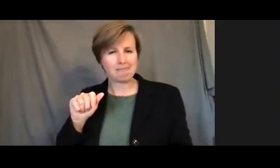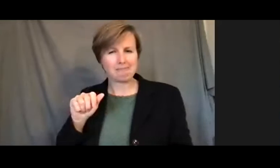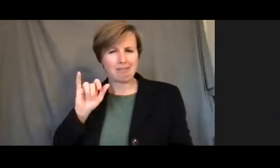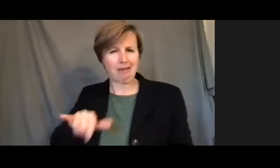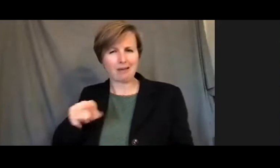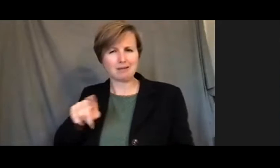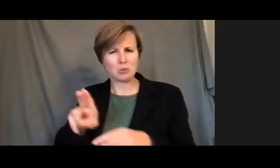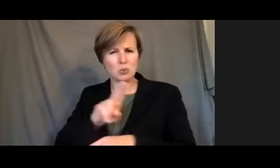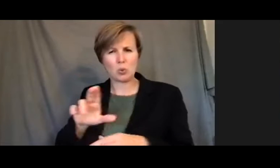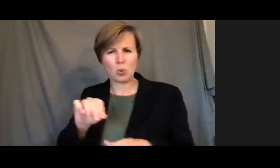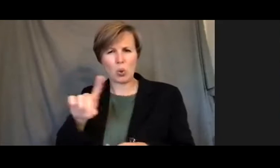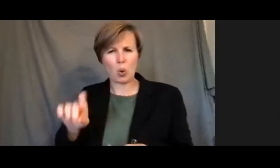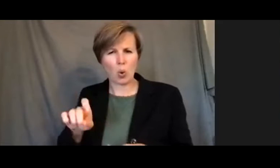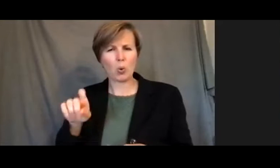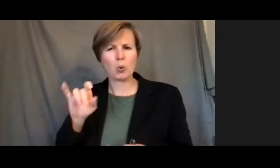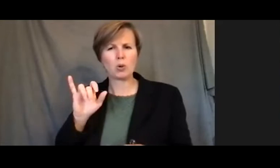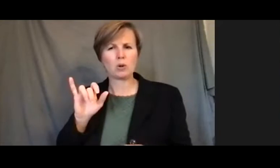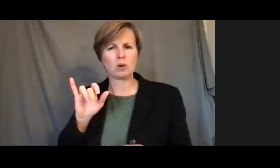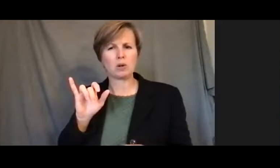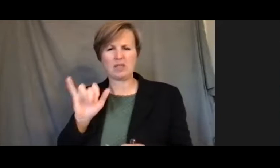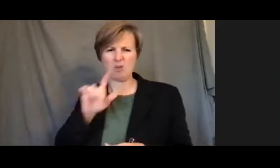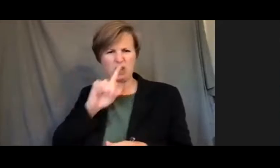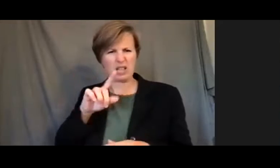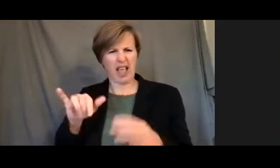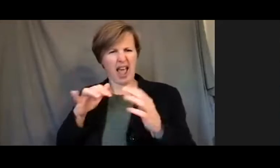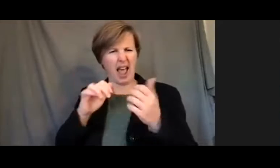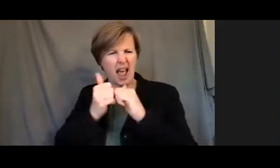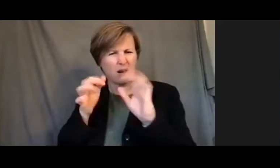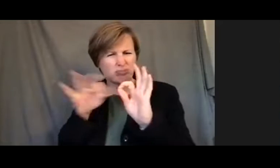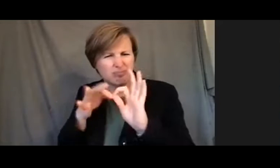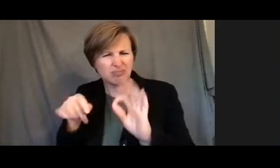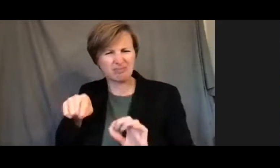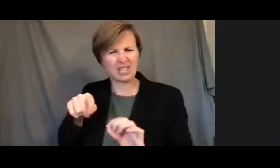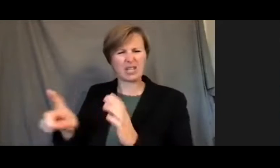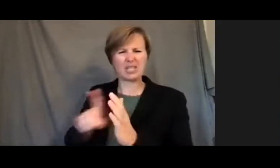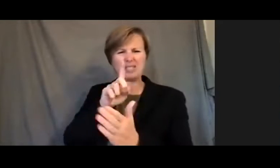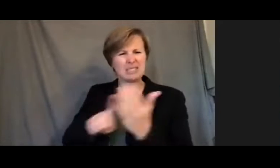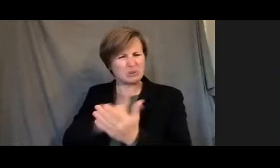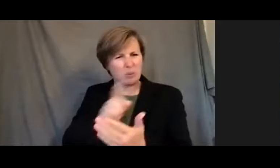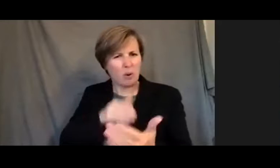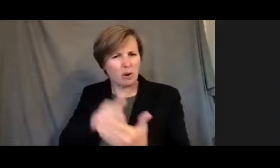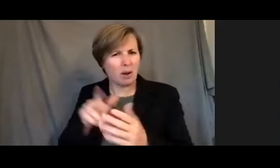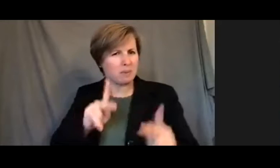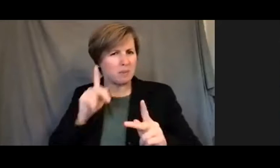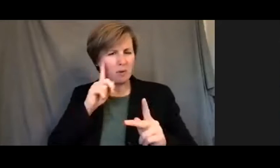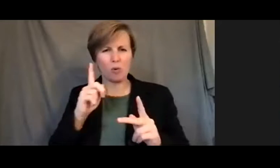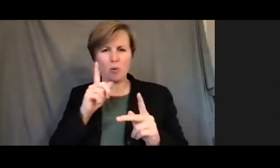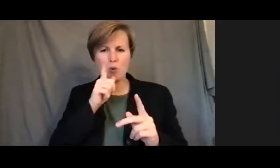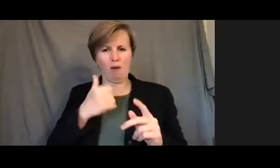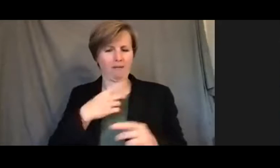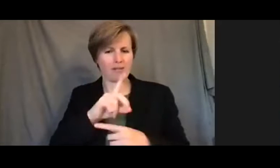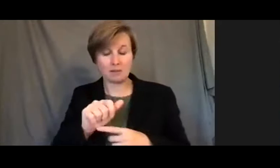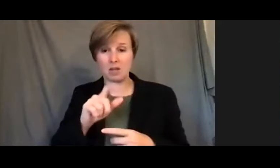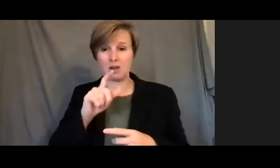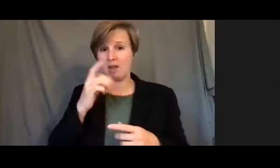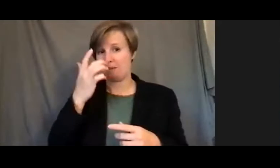code is pretty discriminatory to Virginians with disabilities, and it was in there for many, many years, decades,